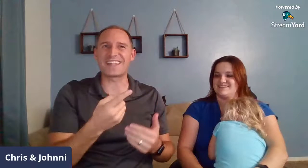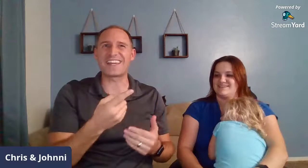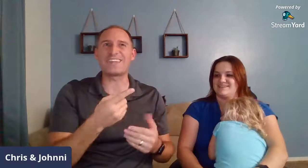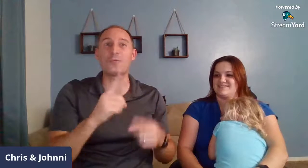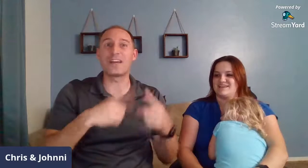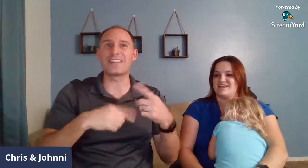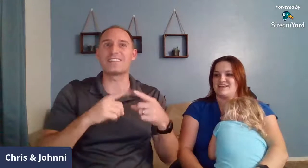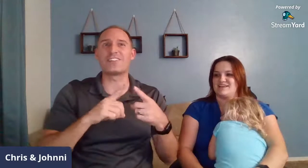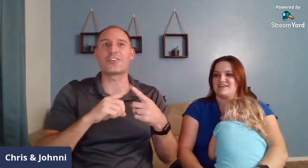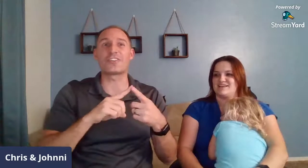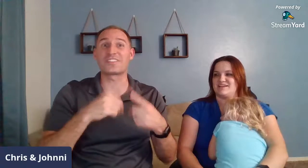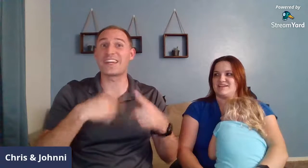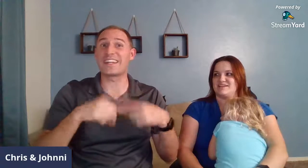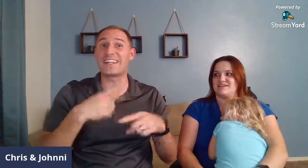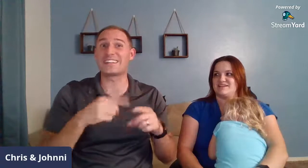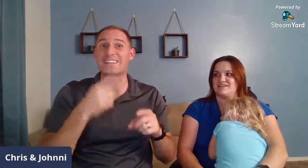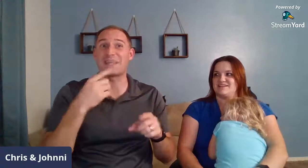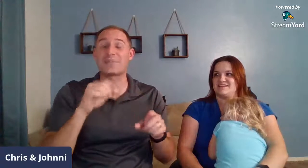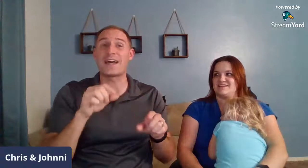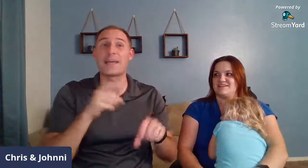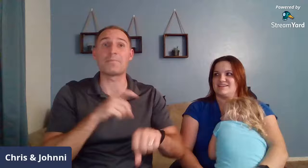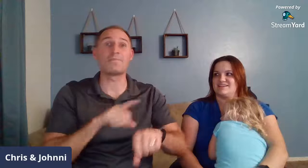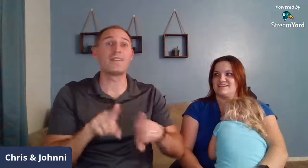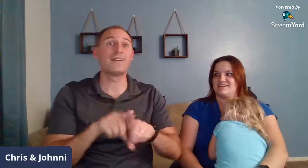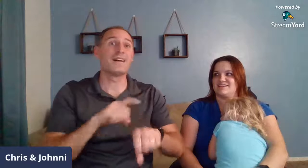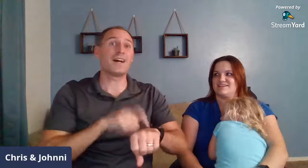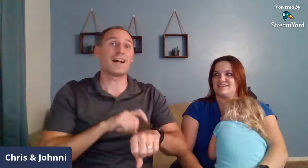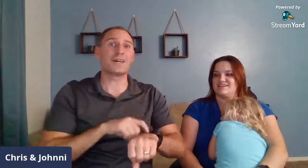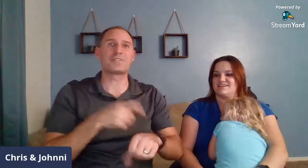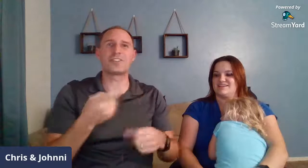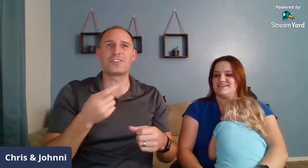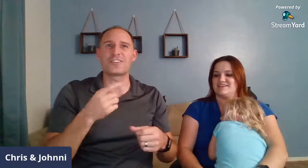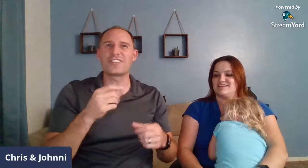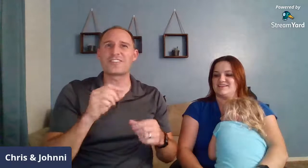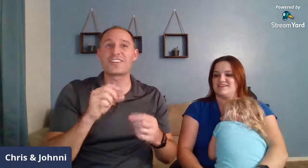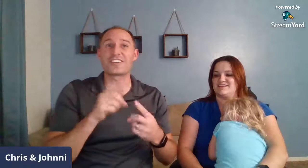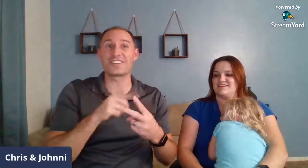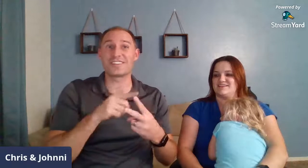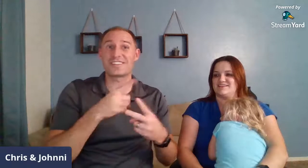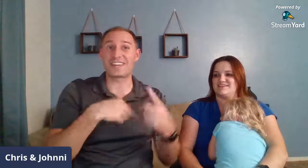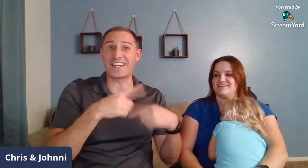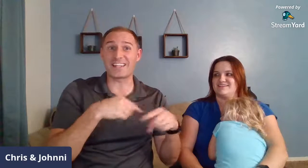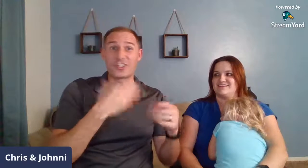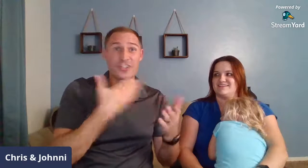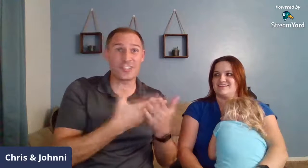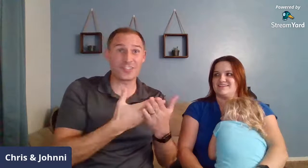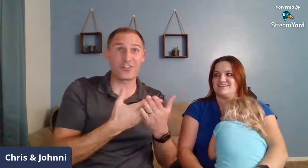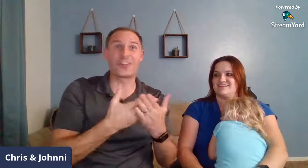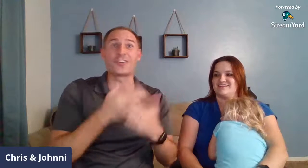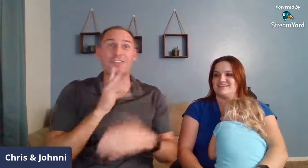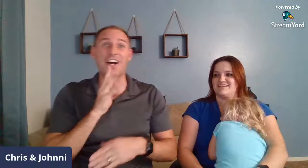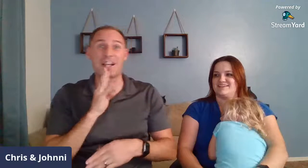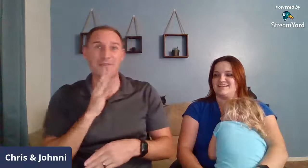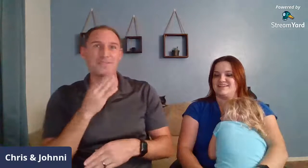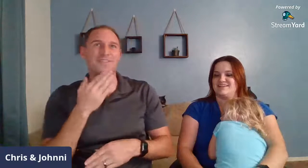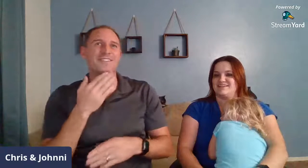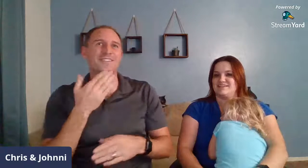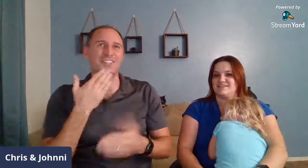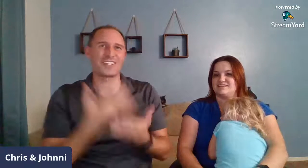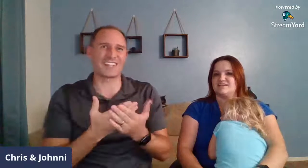say when you're signing at the same time. So you'll either sign good or you'll talk good. And